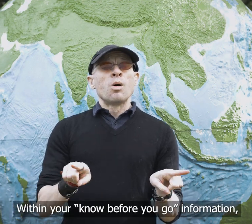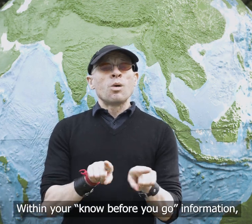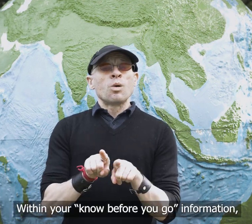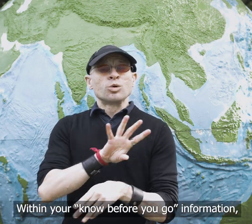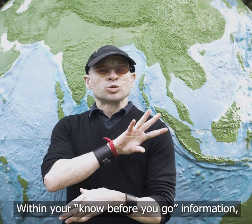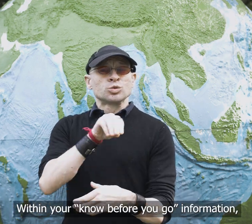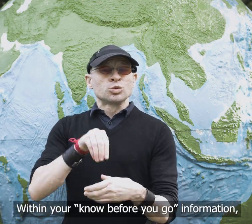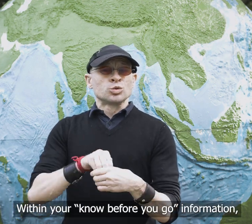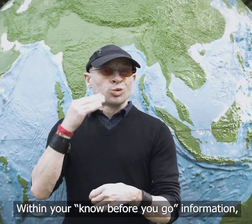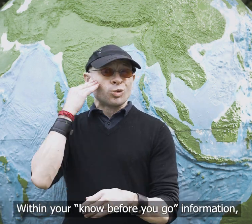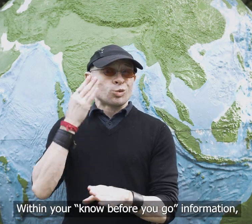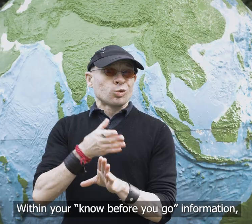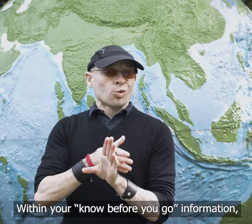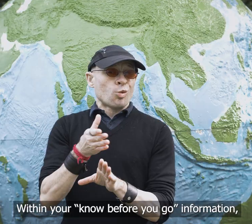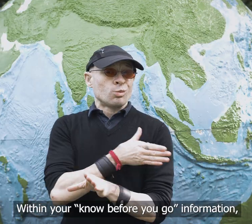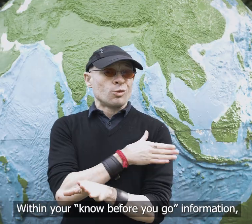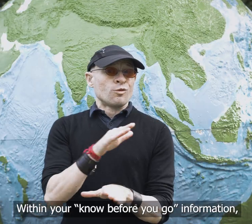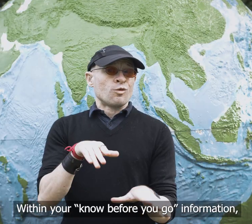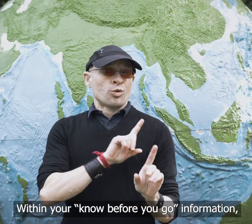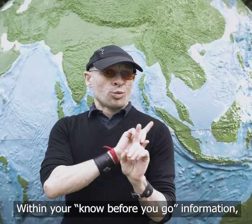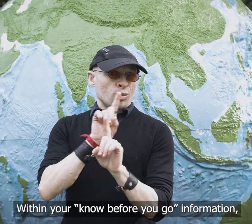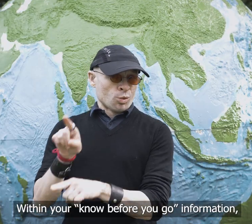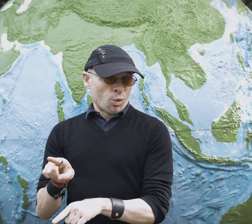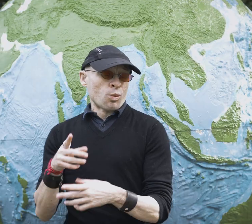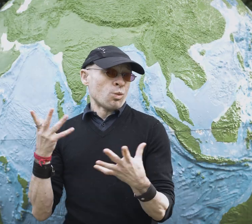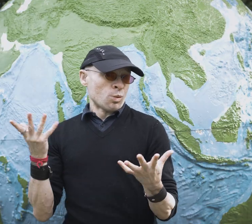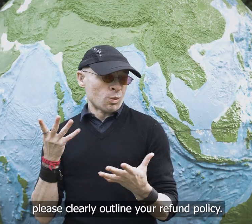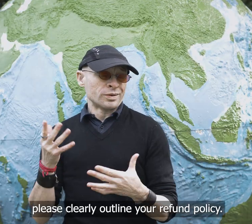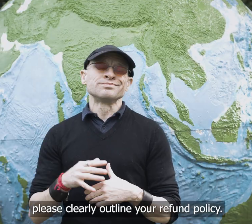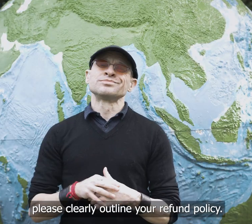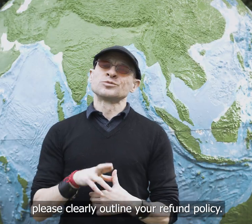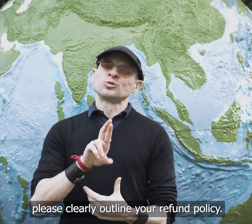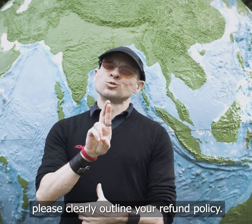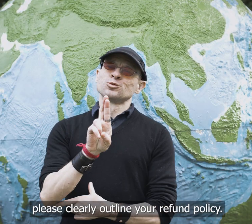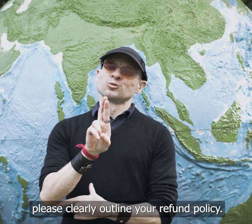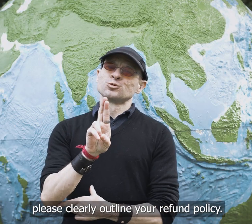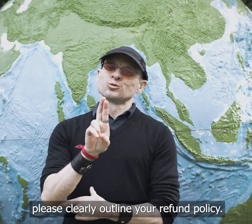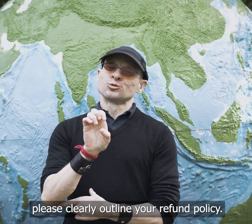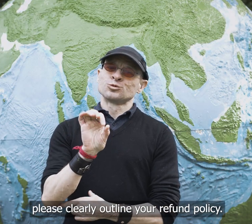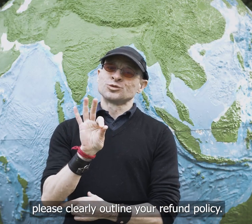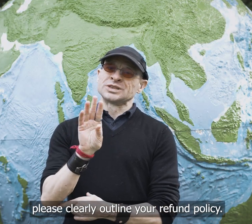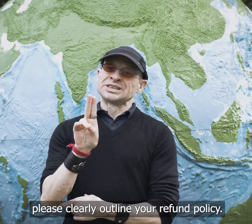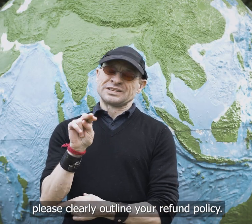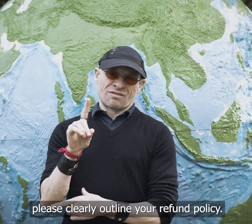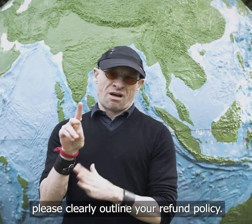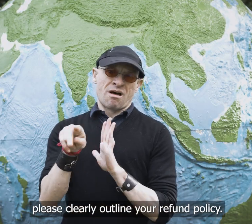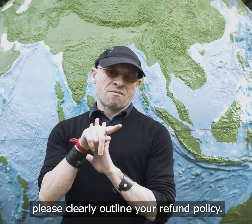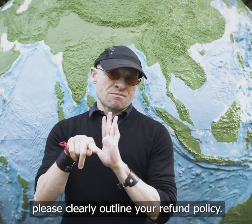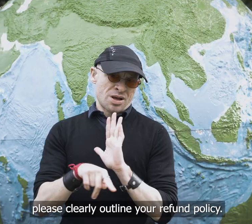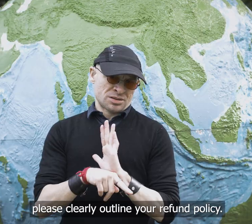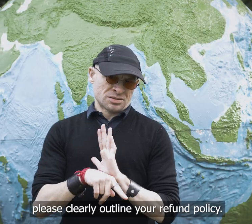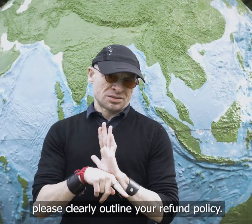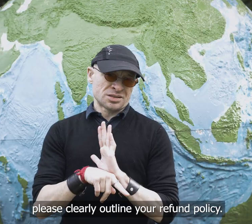Within your Know Before You Go information, please clearly outline your refund